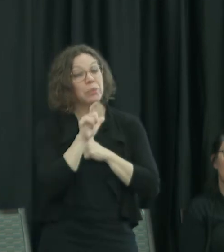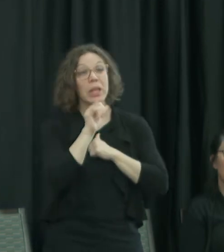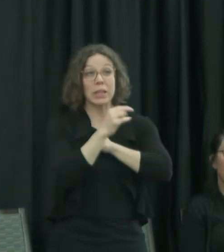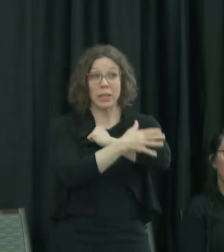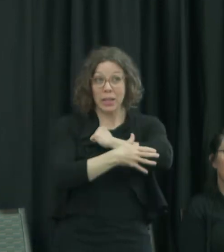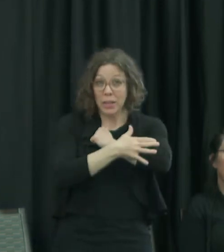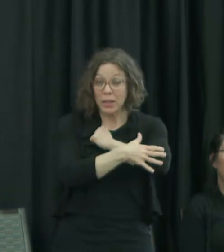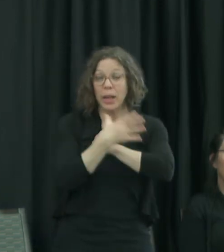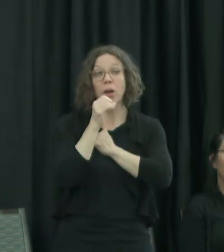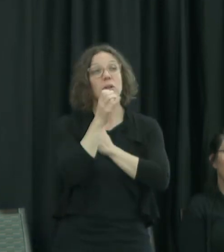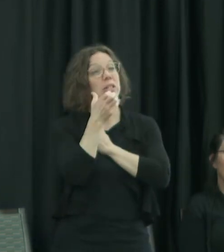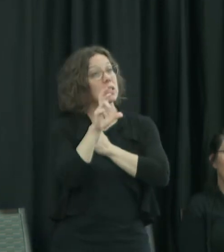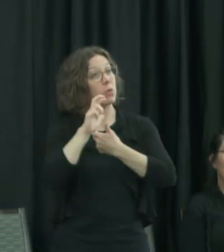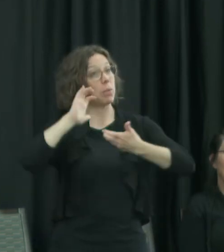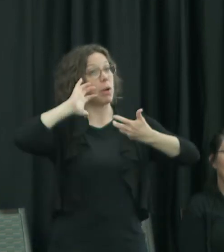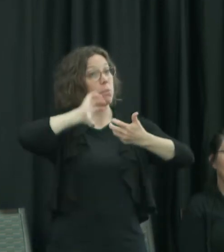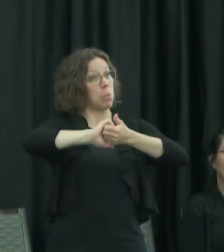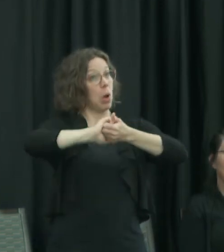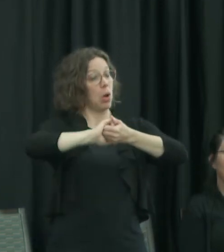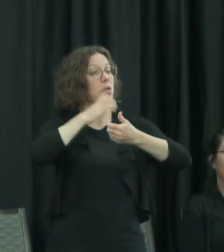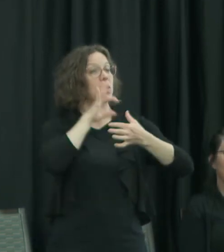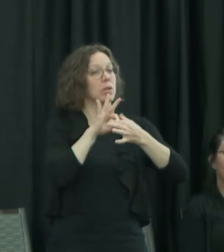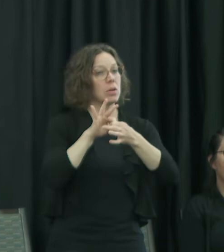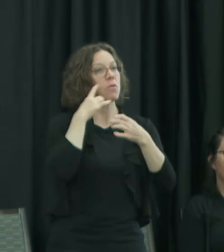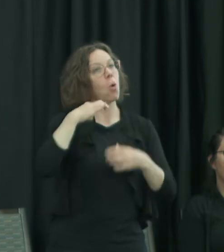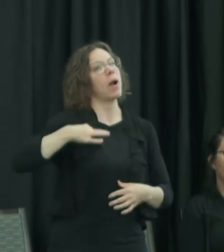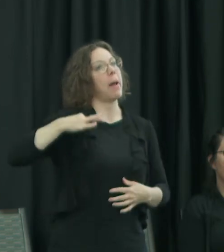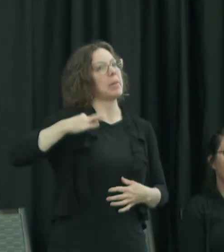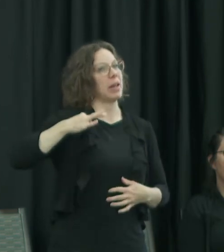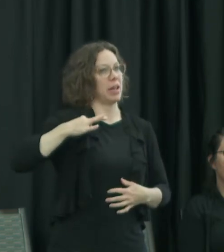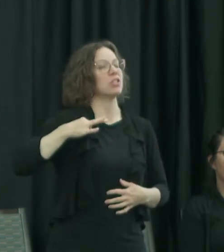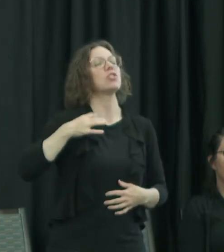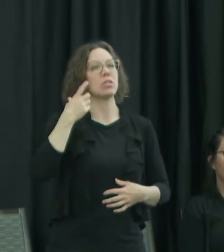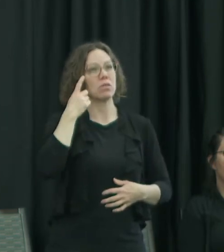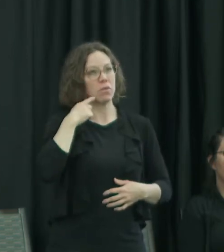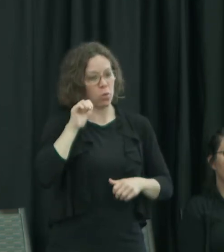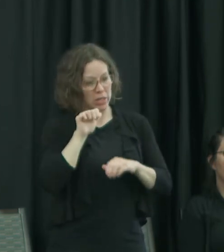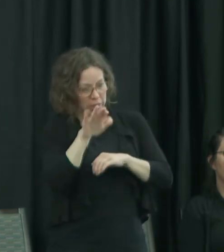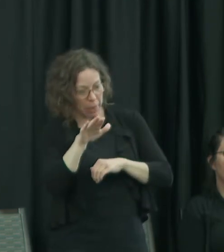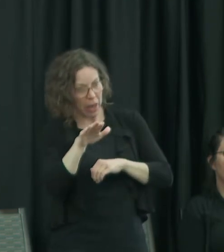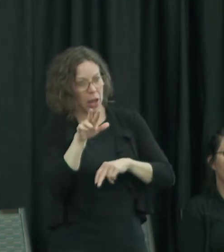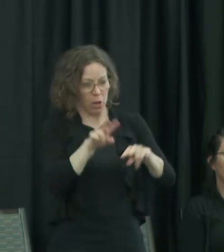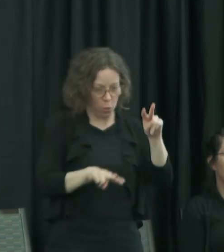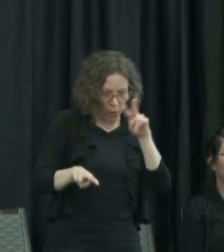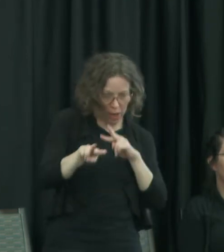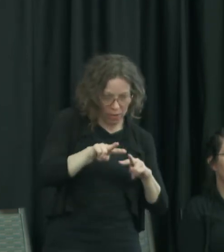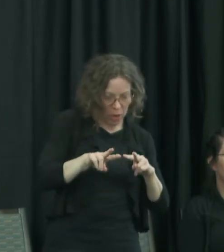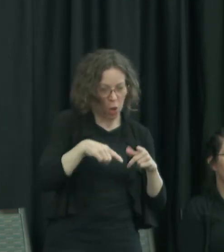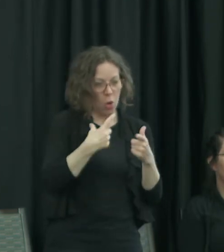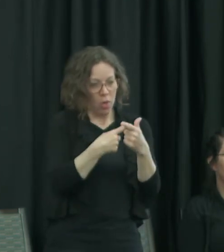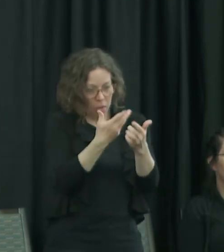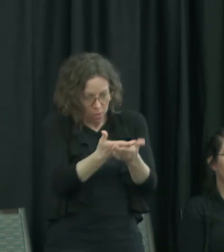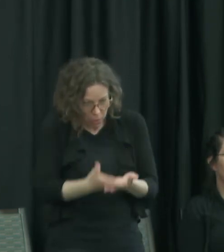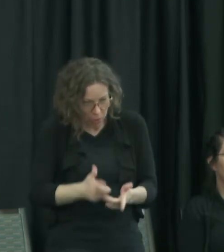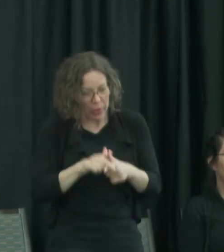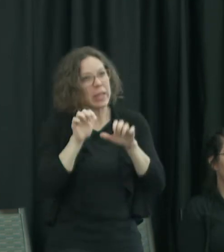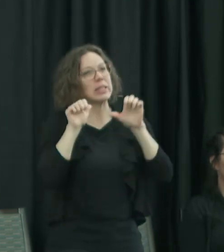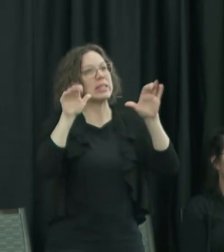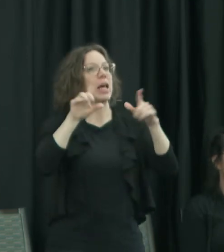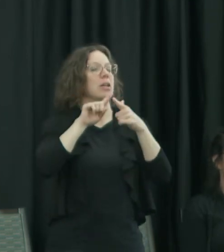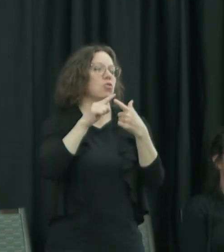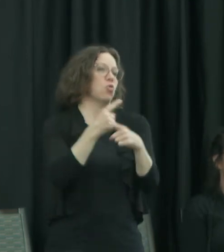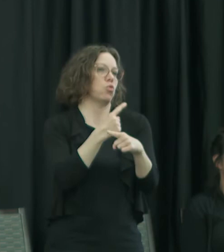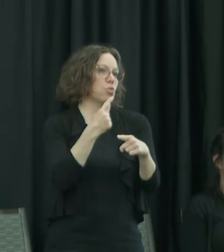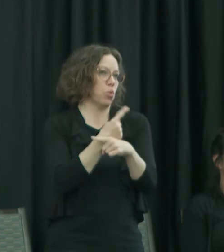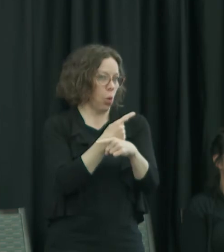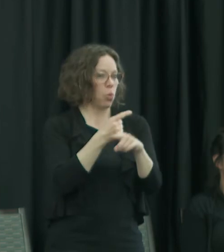Rapids partnered to create a unified portal for applications to be submitted, reviewed, and vetted for eligibility and sent on to the appropriate municipality